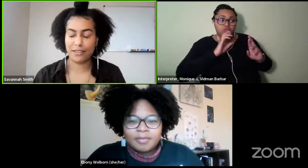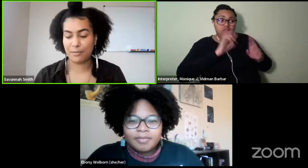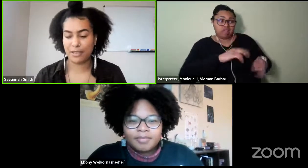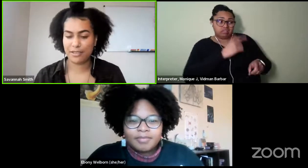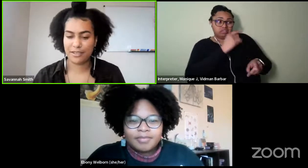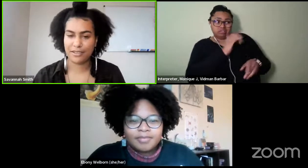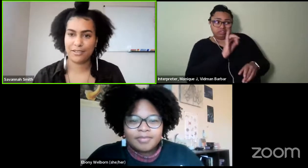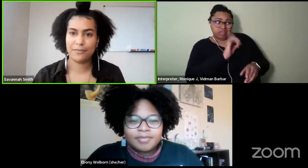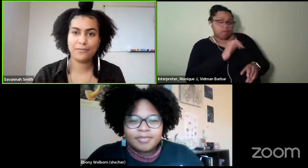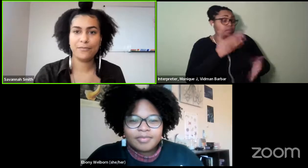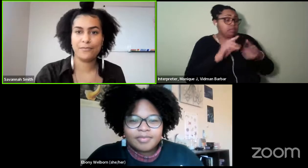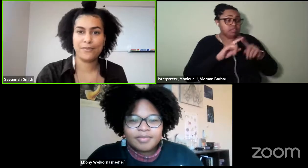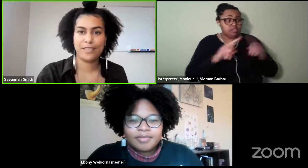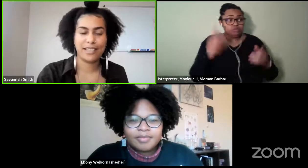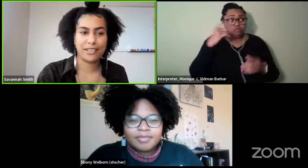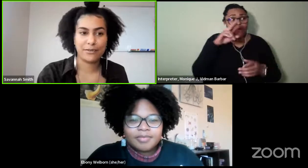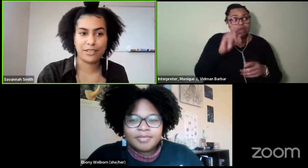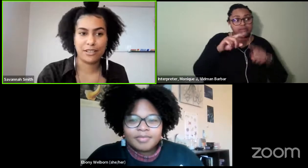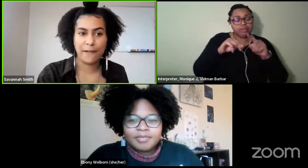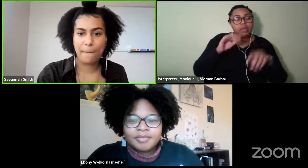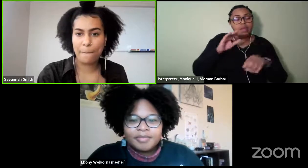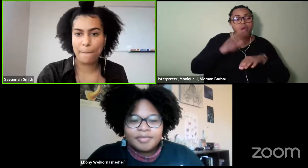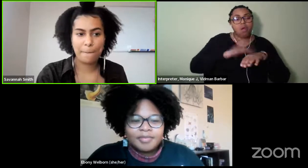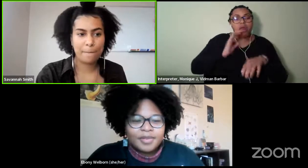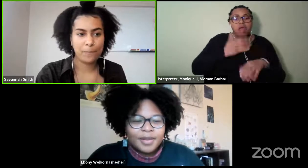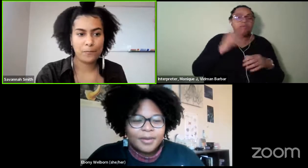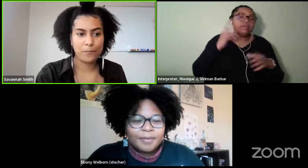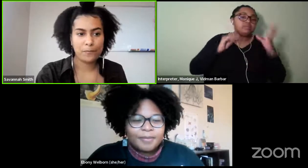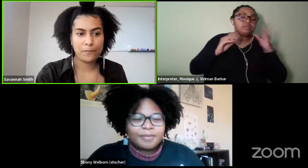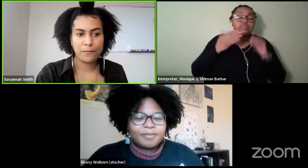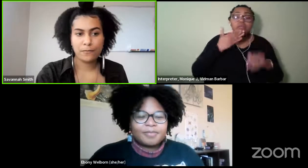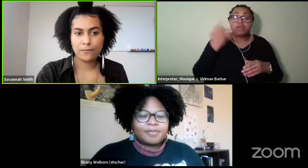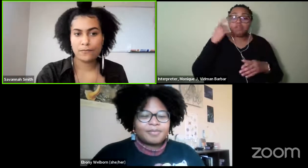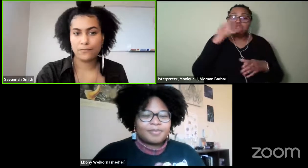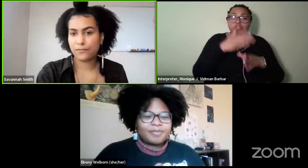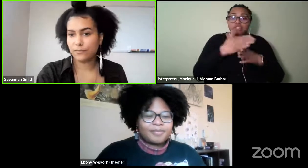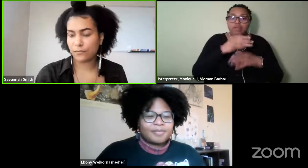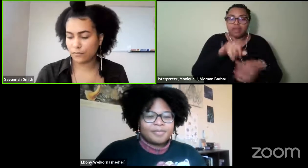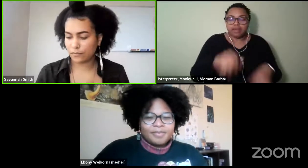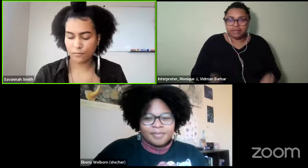our experiences. Thank you for sharing that.